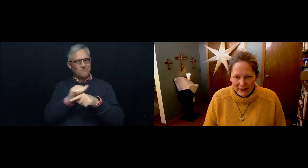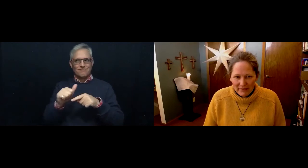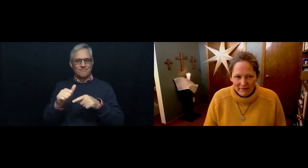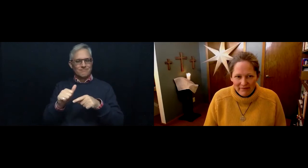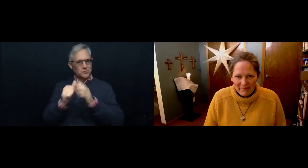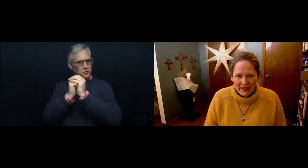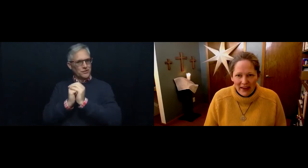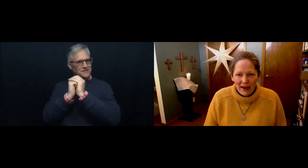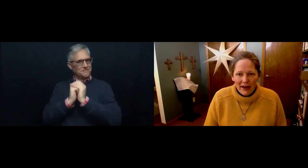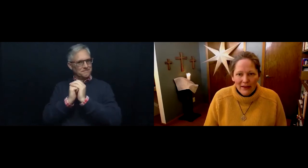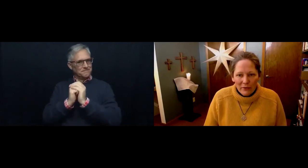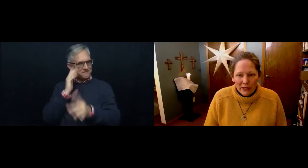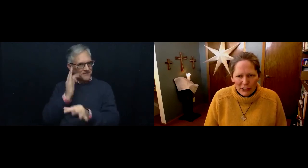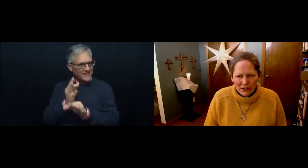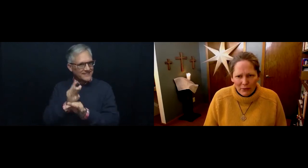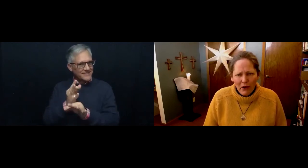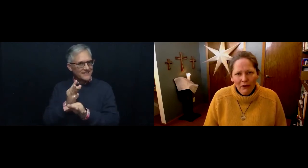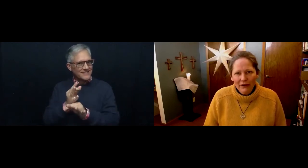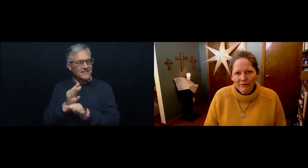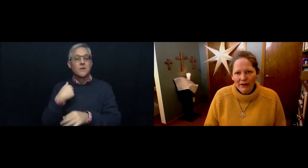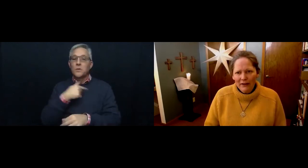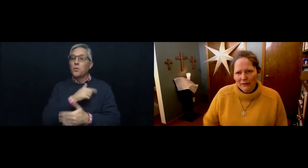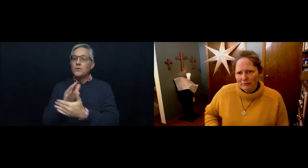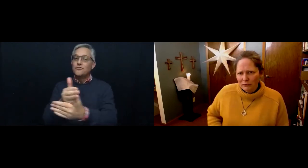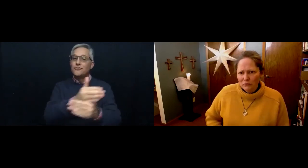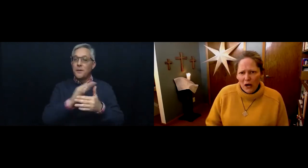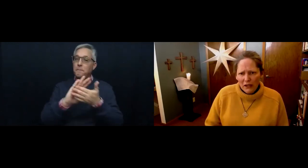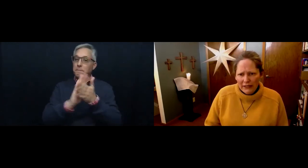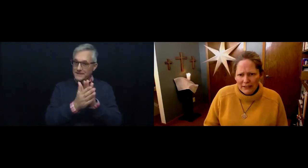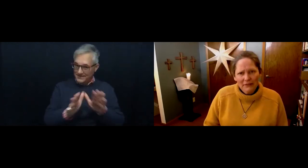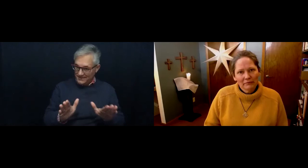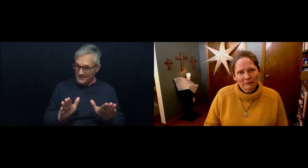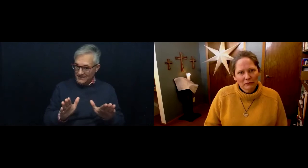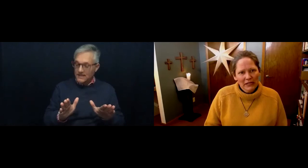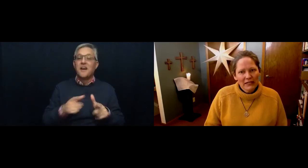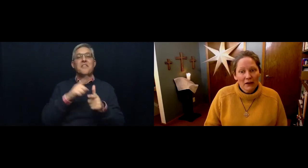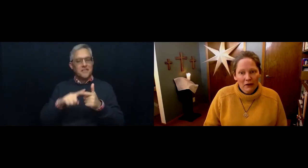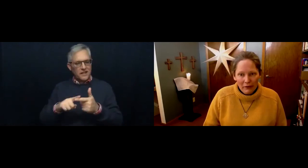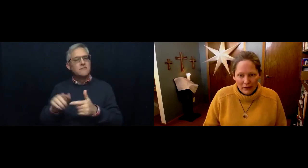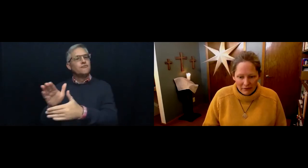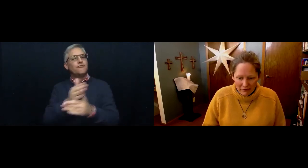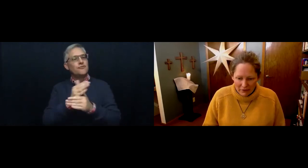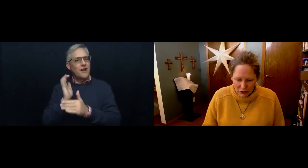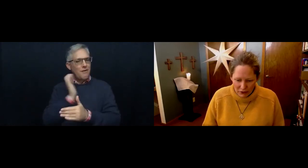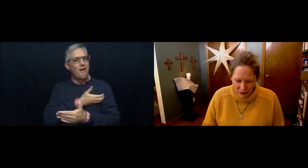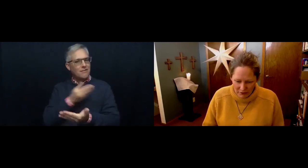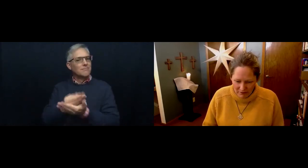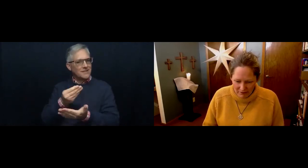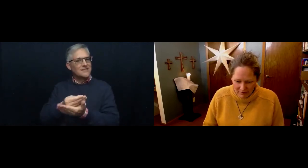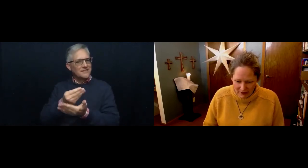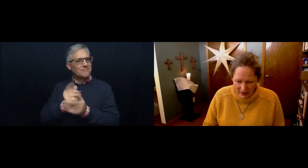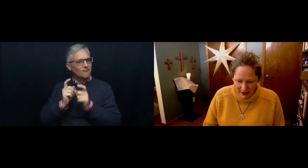another. And then we share part of our wallets with our church.